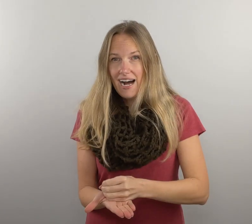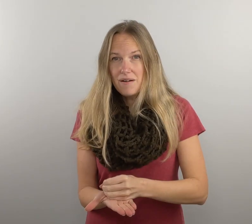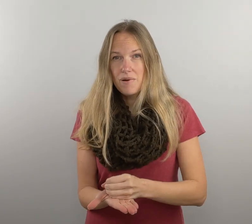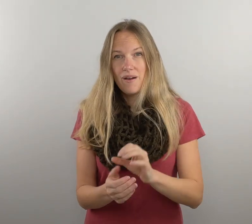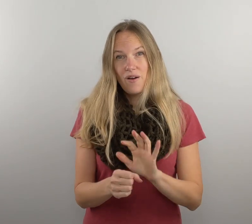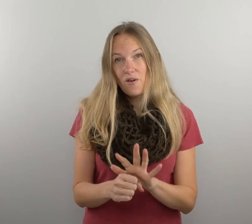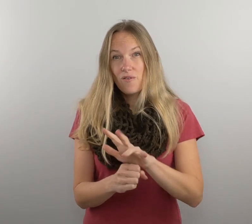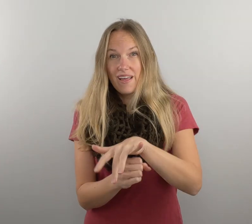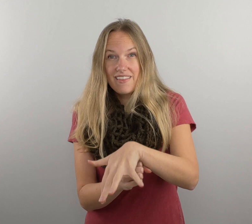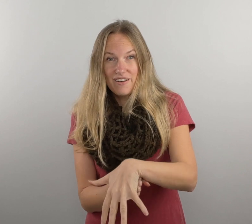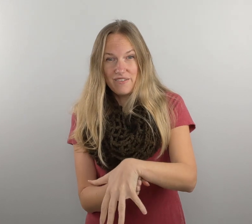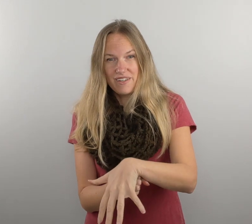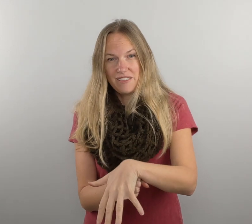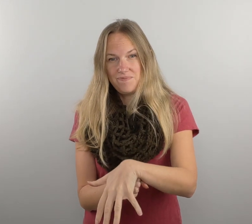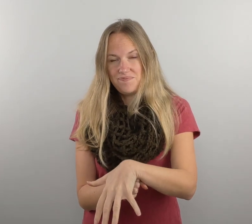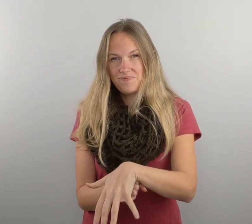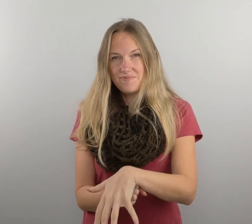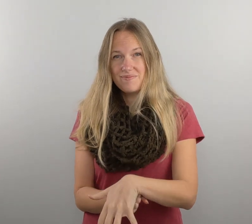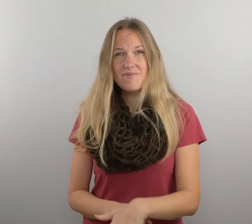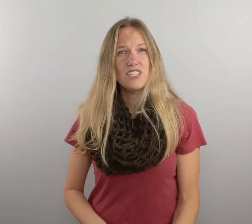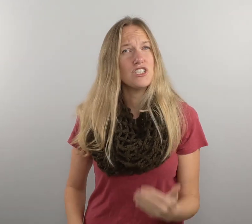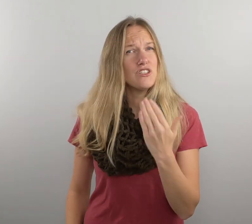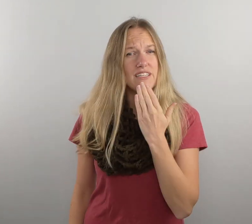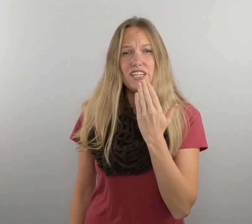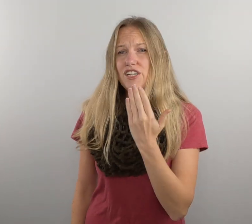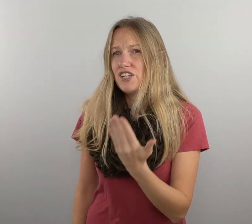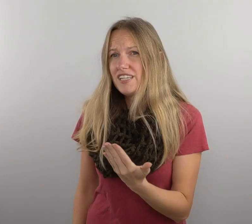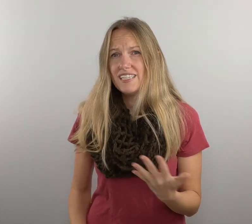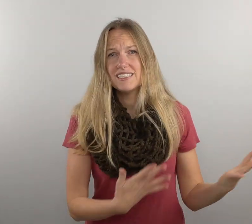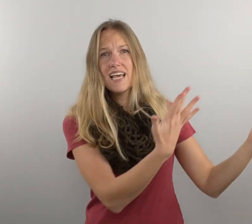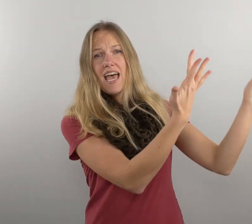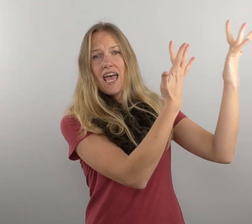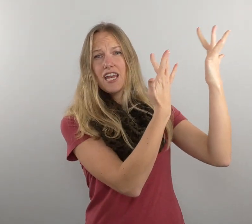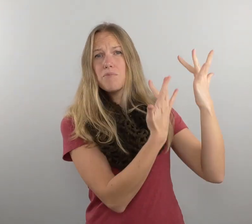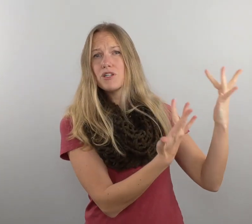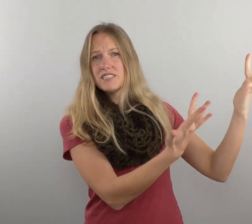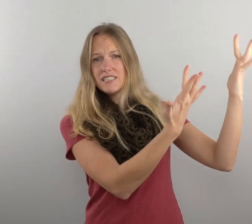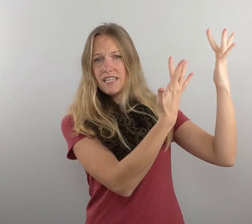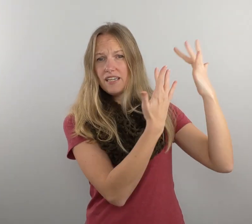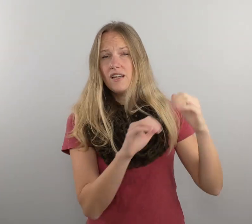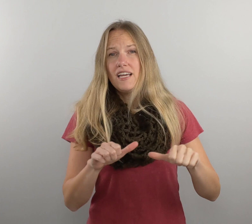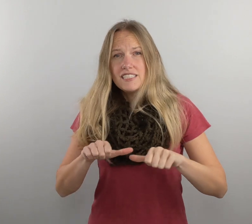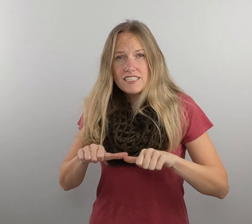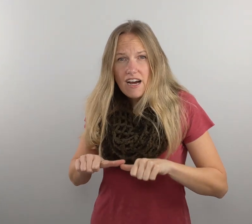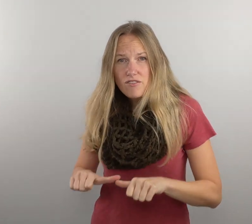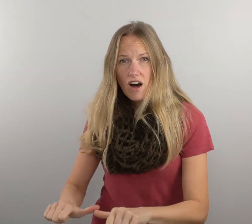cup runneth over. Surely goodness and mercy shall follow